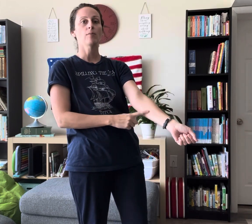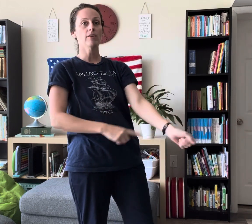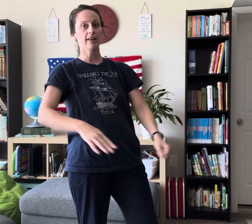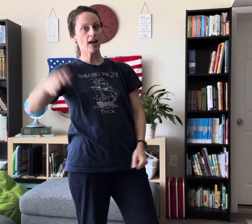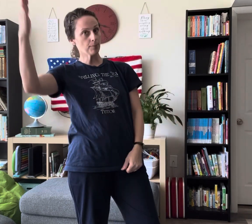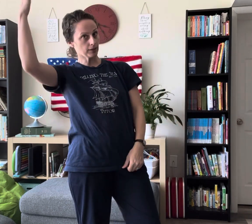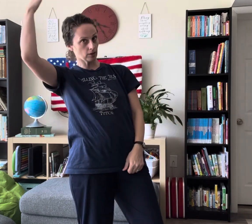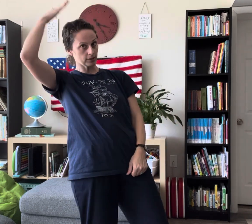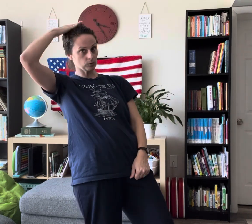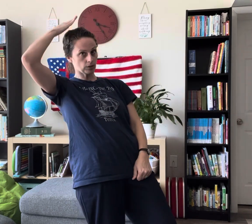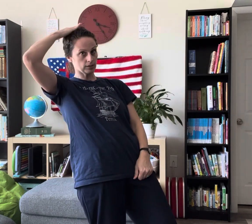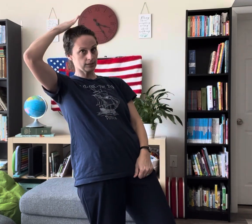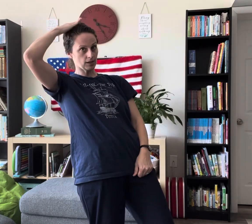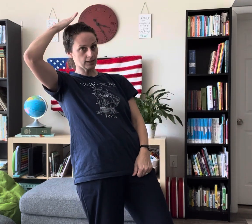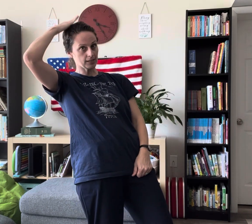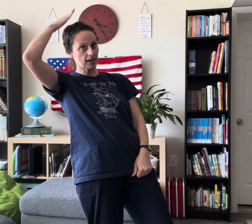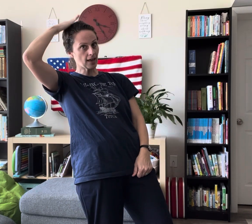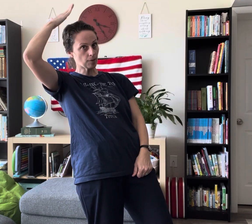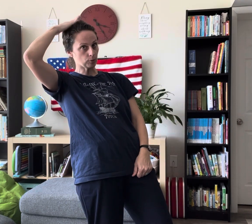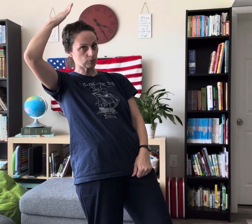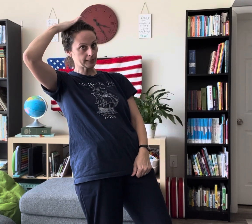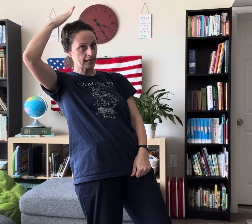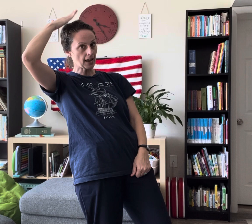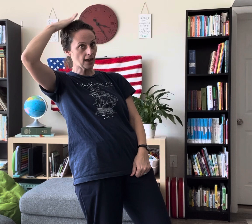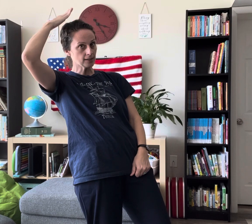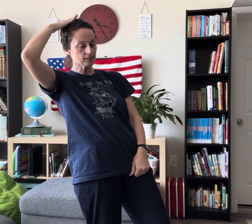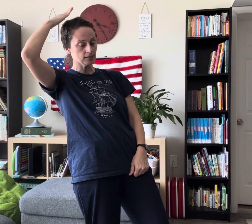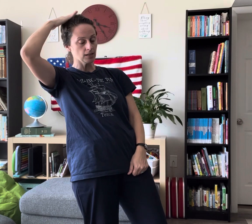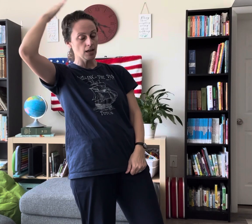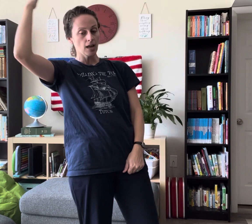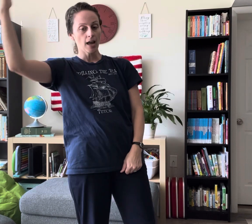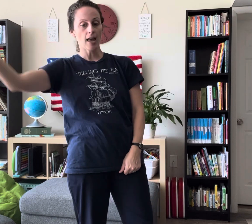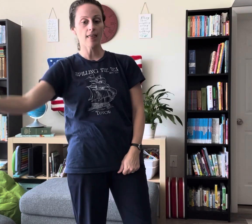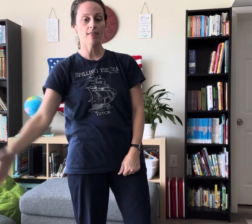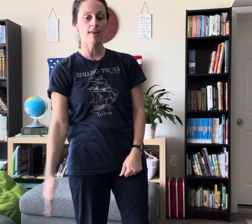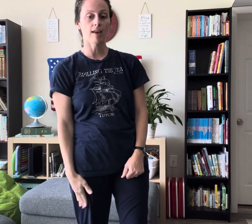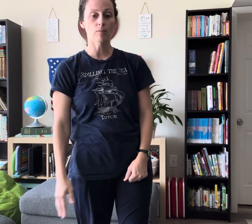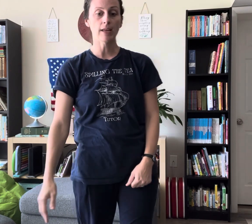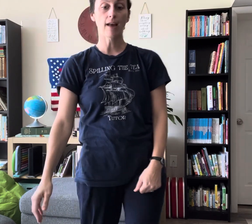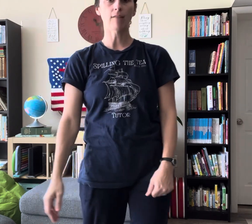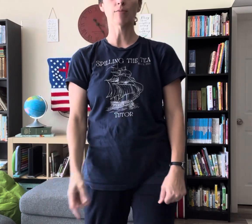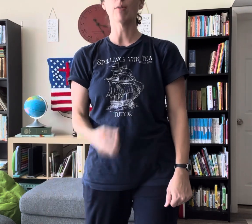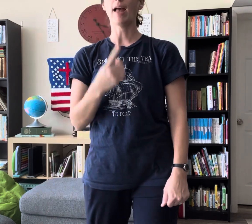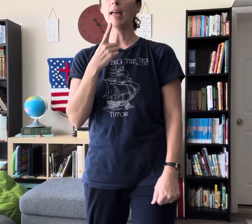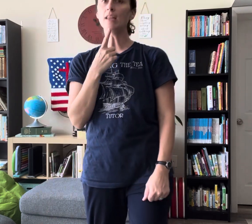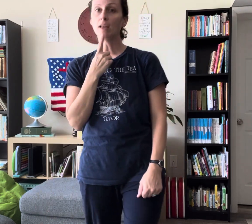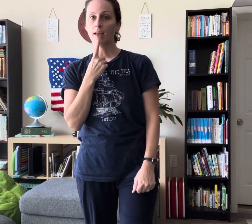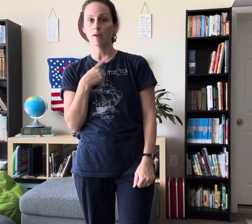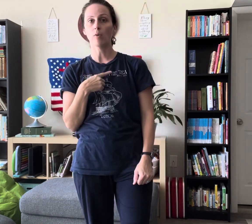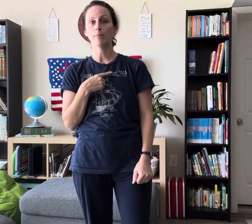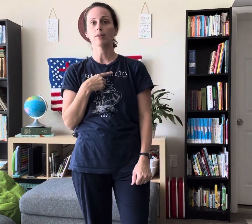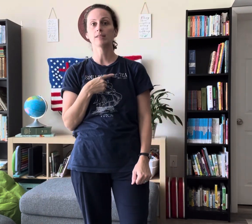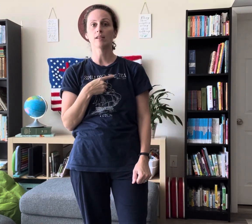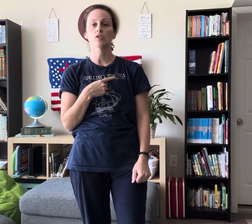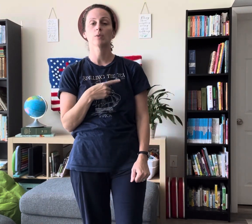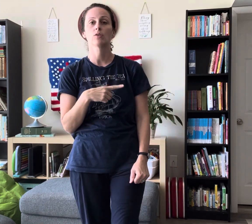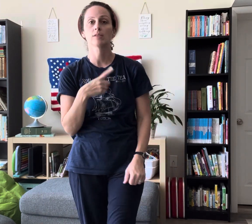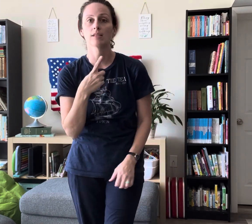have capillaries. We're gonna sign cap, which means hat. And then we have red and white blood cells. So we're gonna do the sign